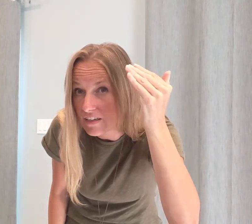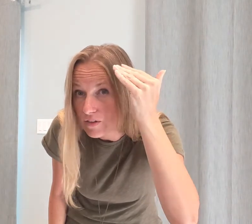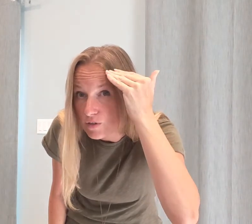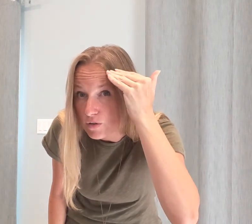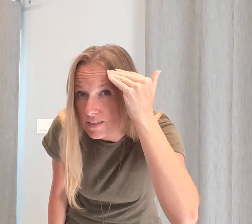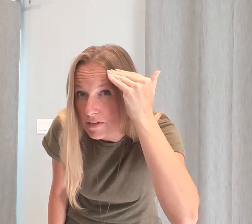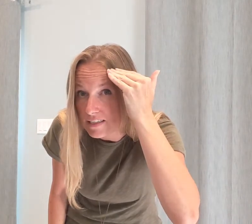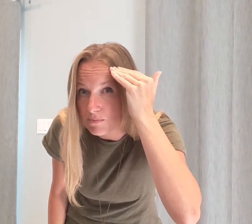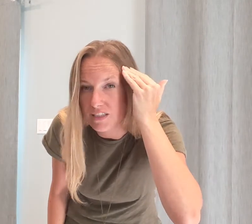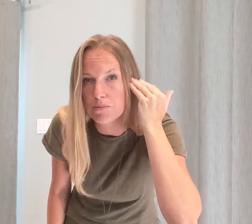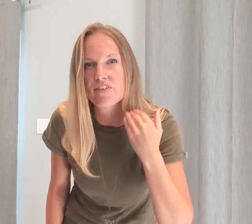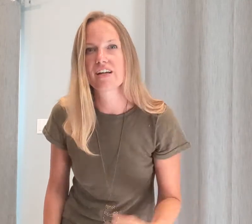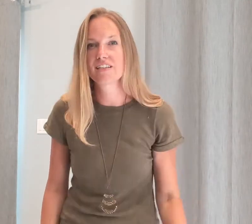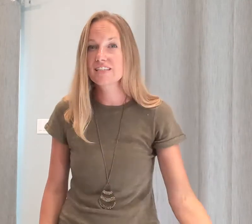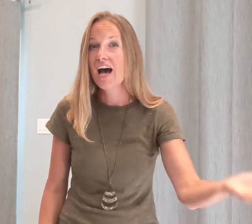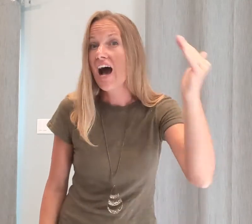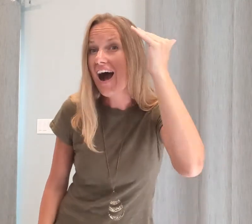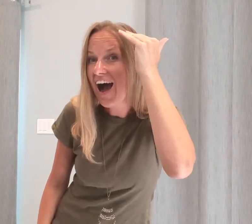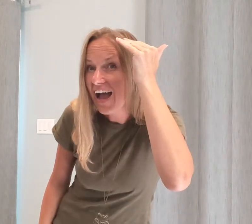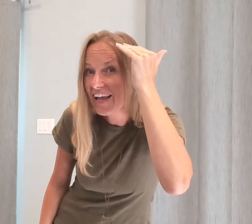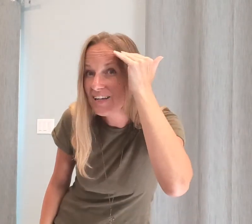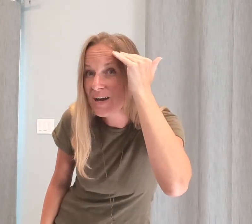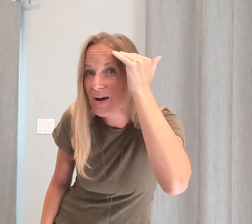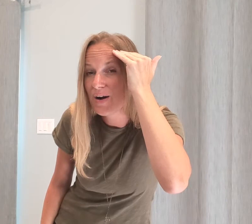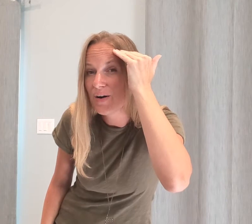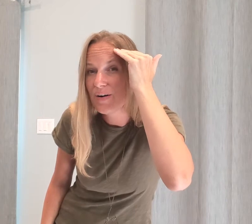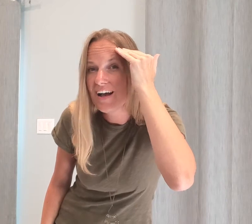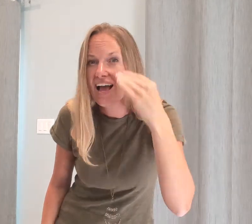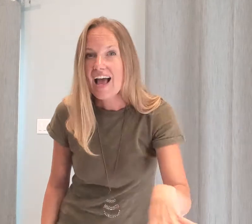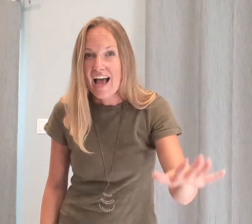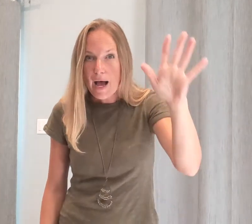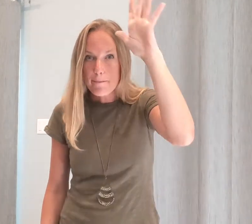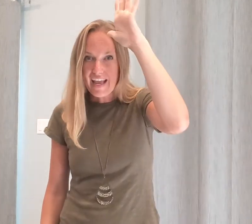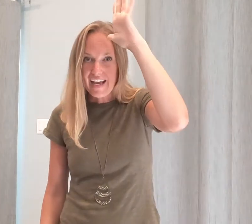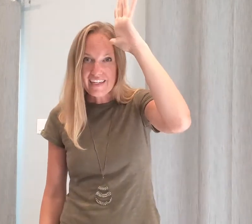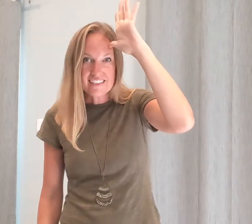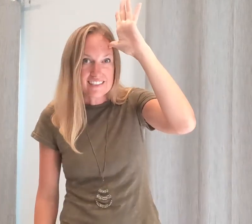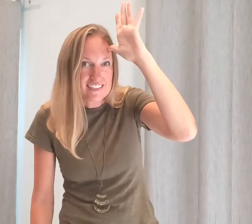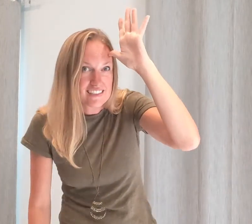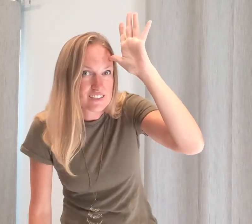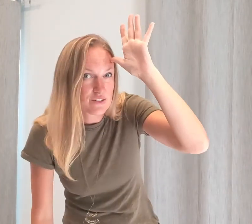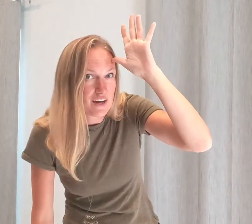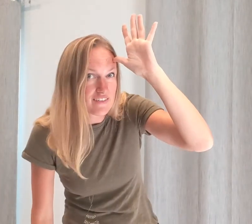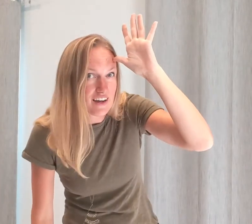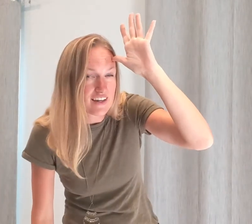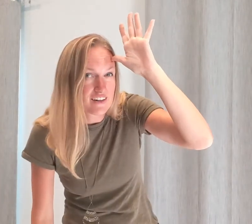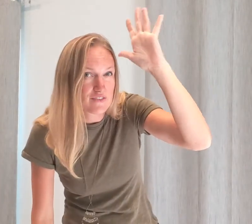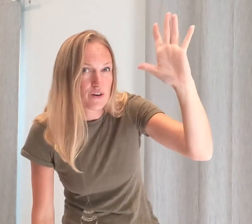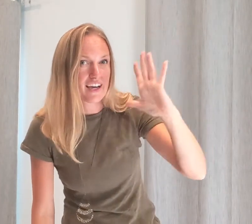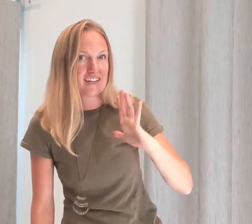you know something, it's multiple fingers. I know a man, so you have here at your forehead and then